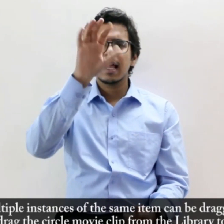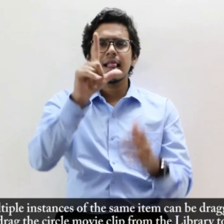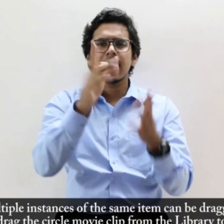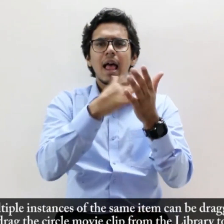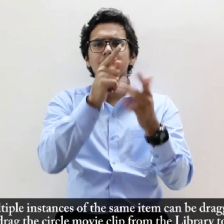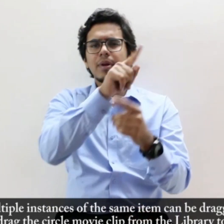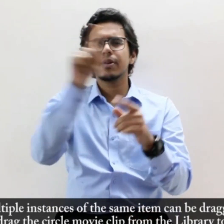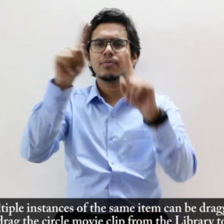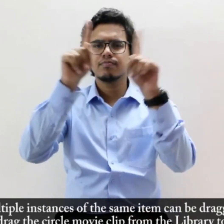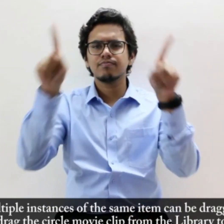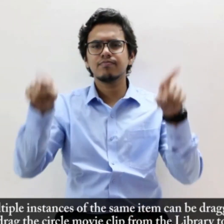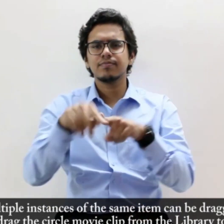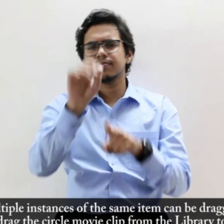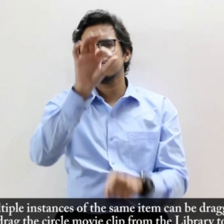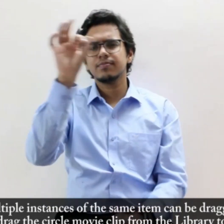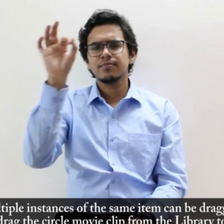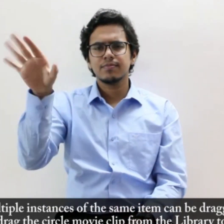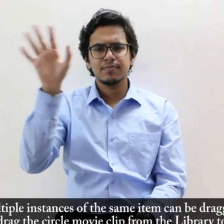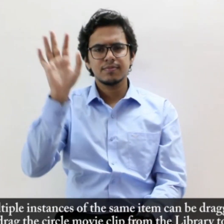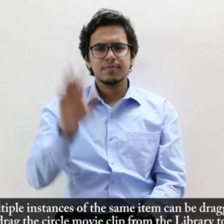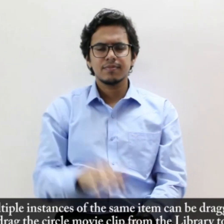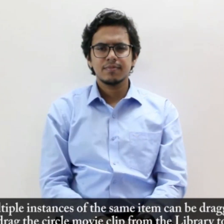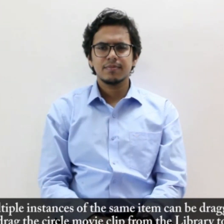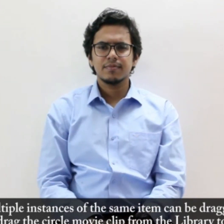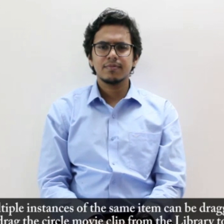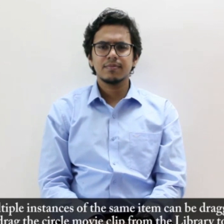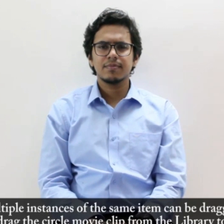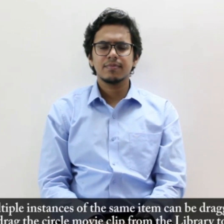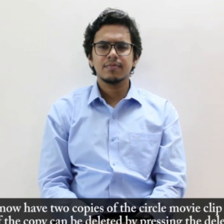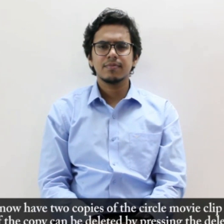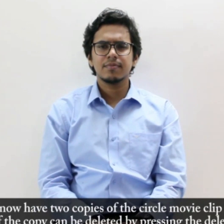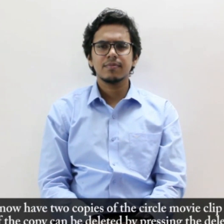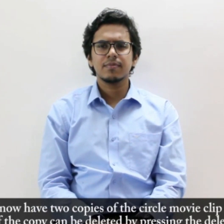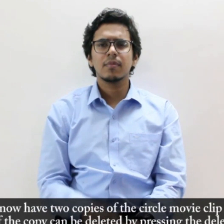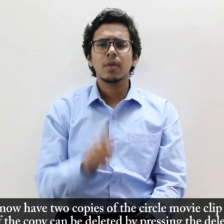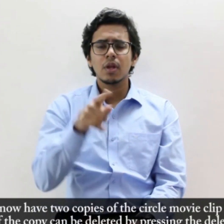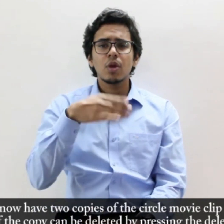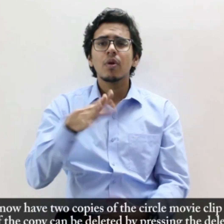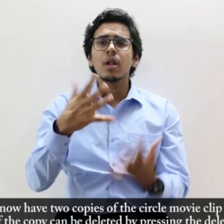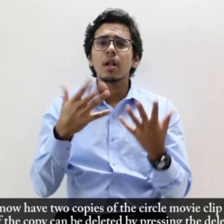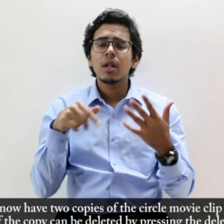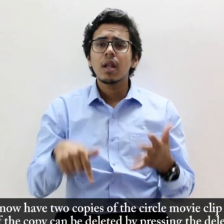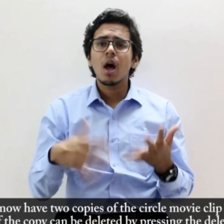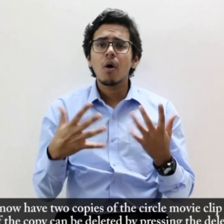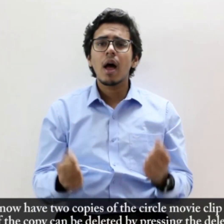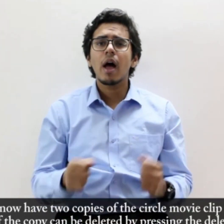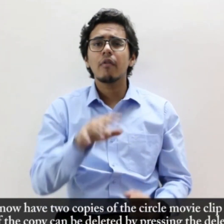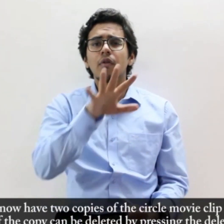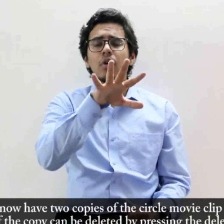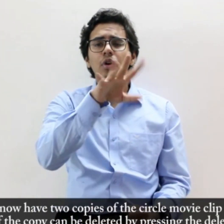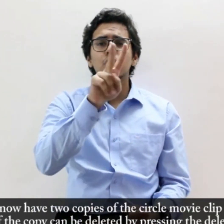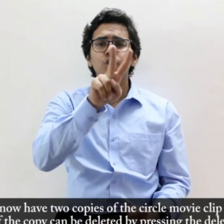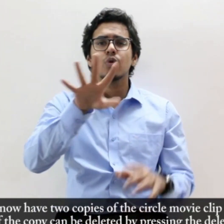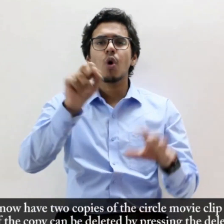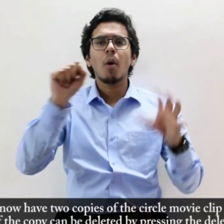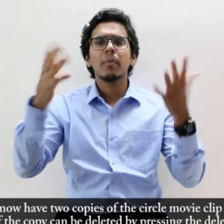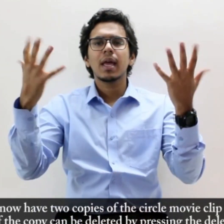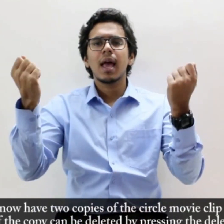be dragged. Click and drag the circle movie clip from the library to